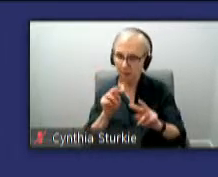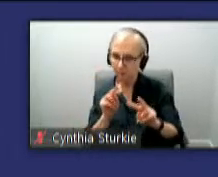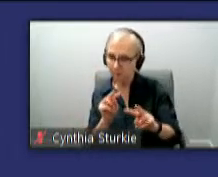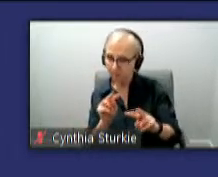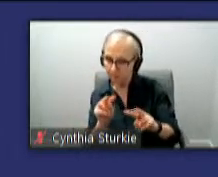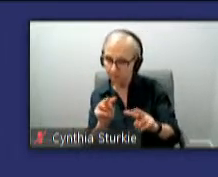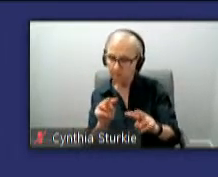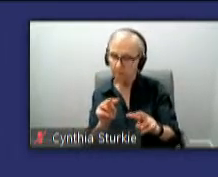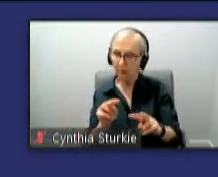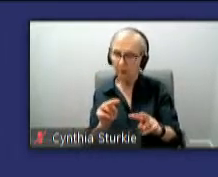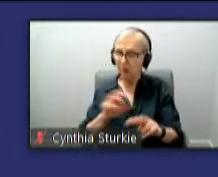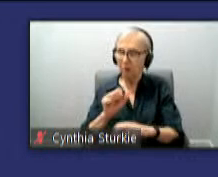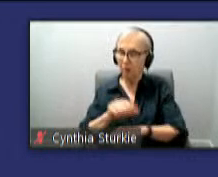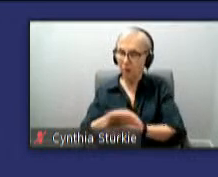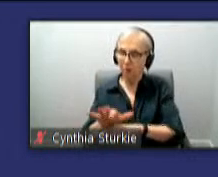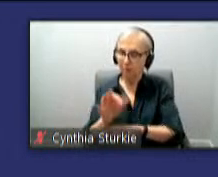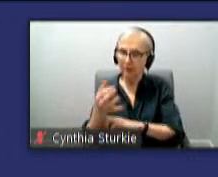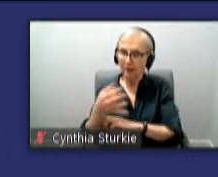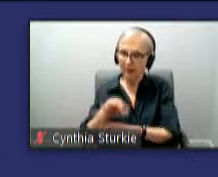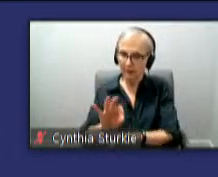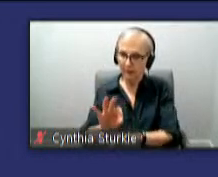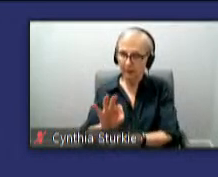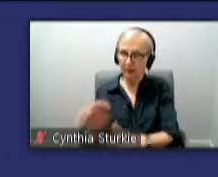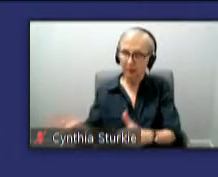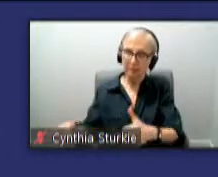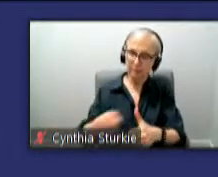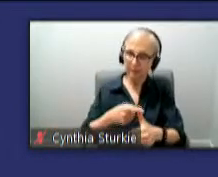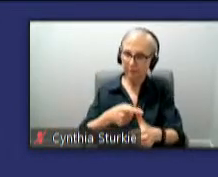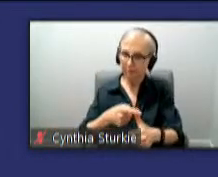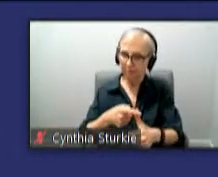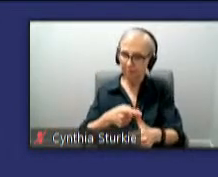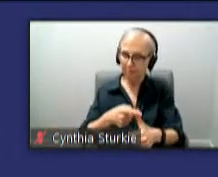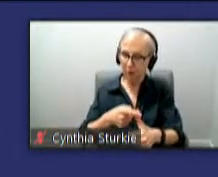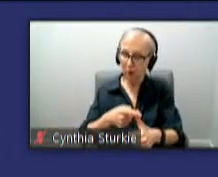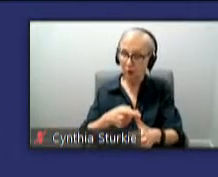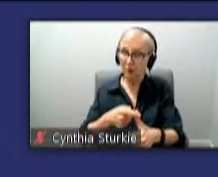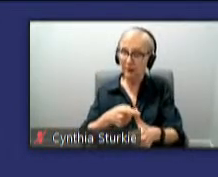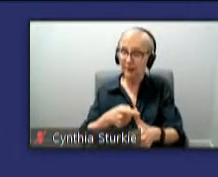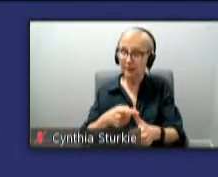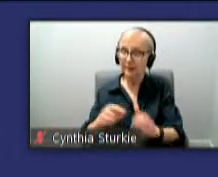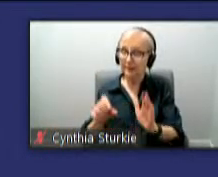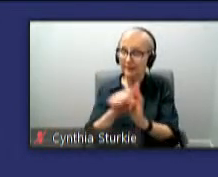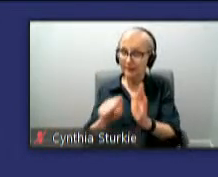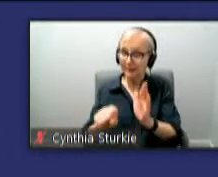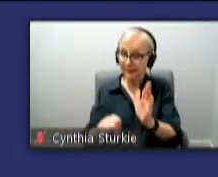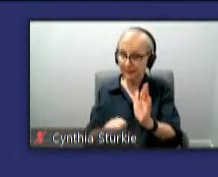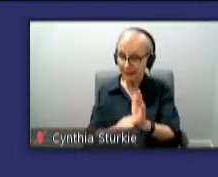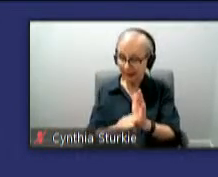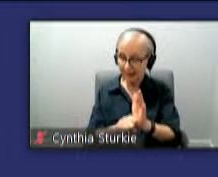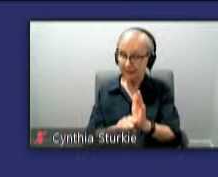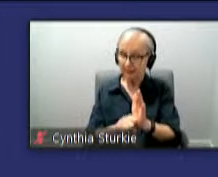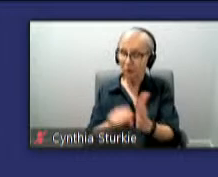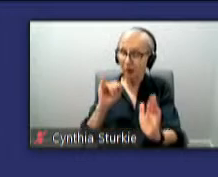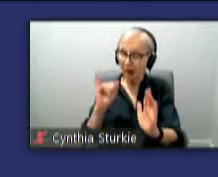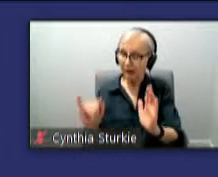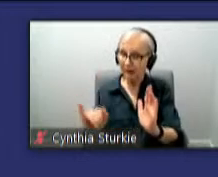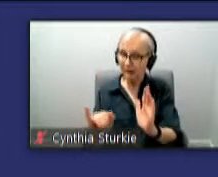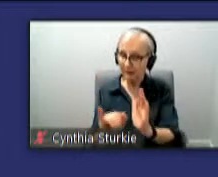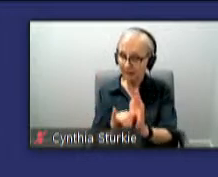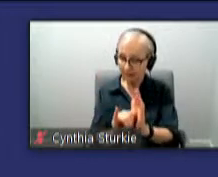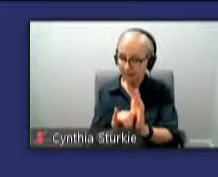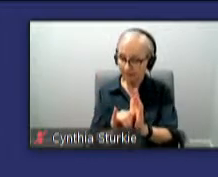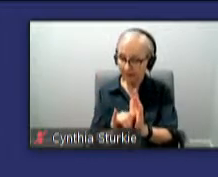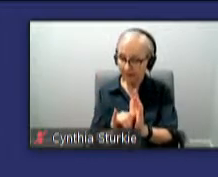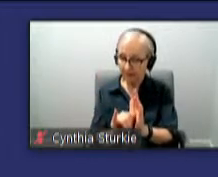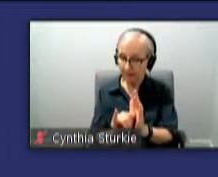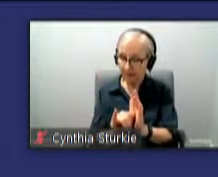helped Colorado become the first state in the country to identify the Alpha variant through genome sequencing, and the third in the nation